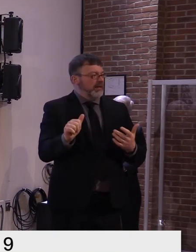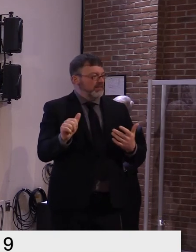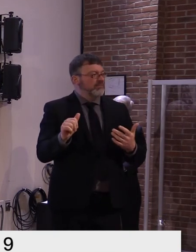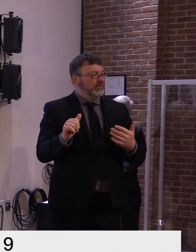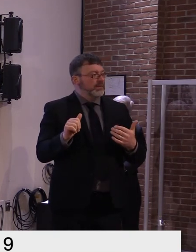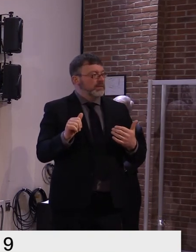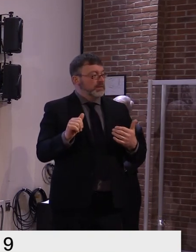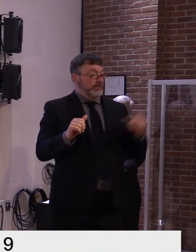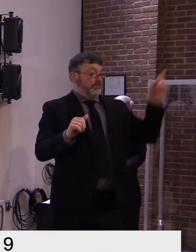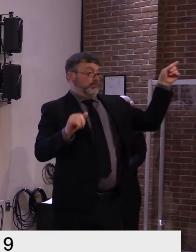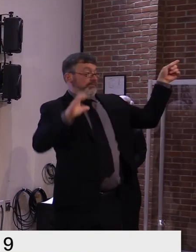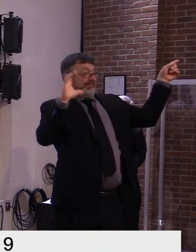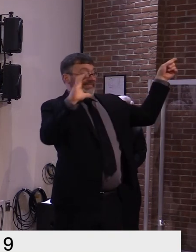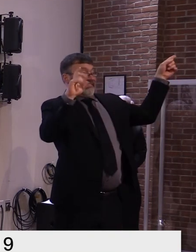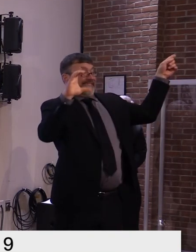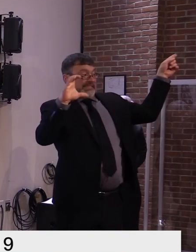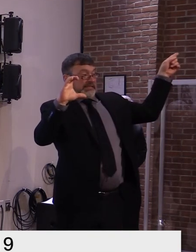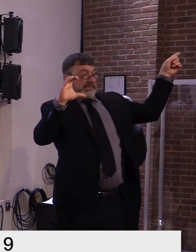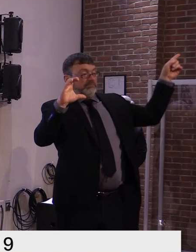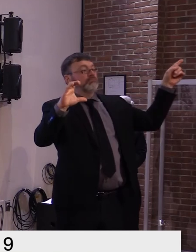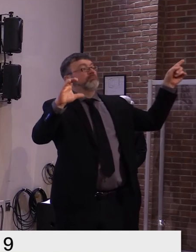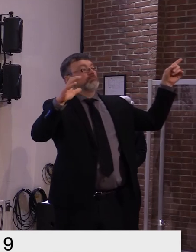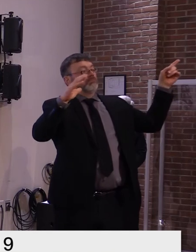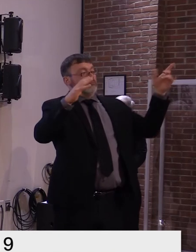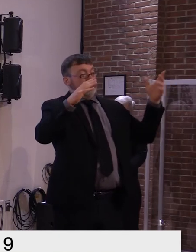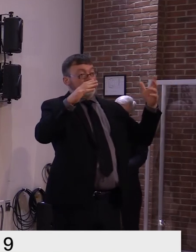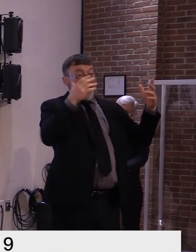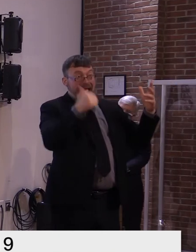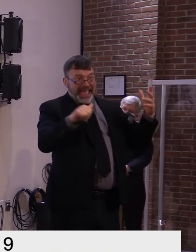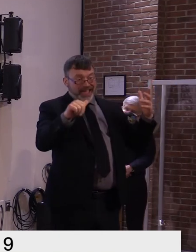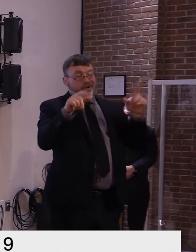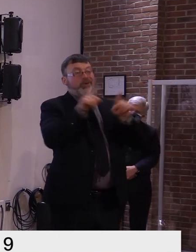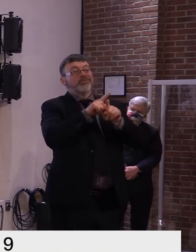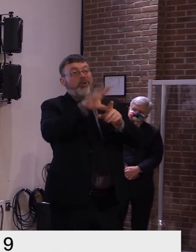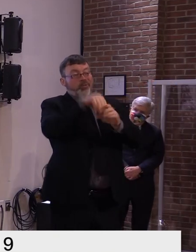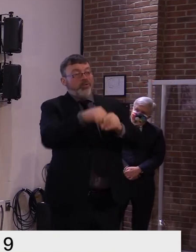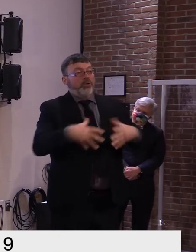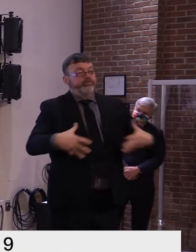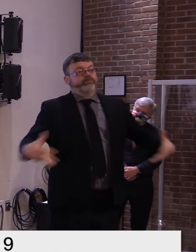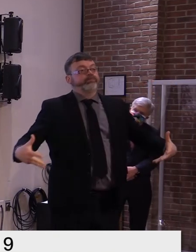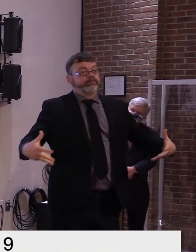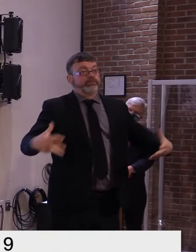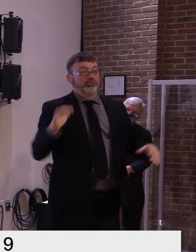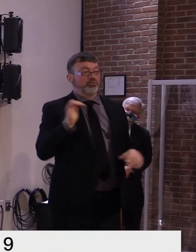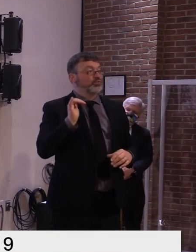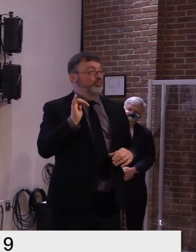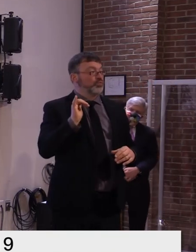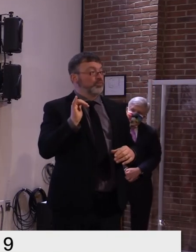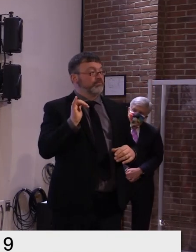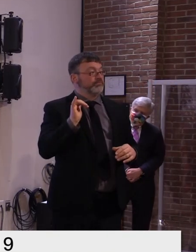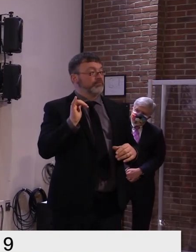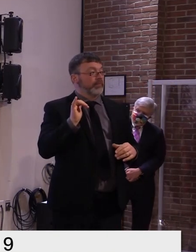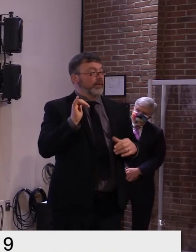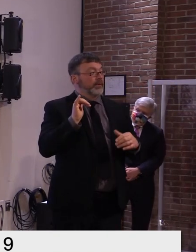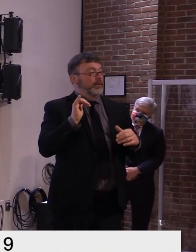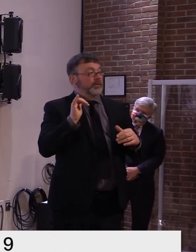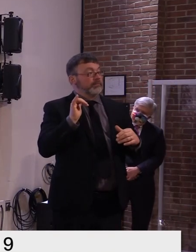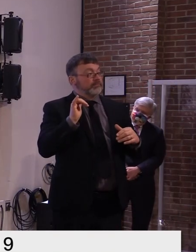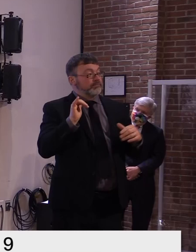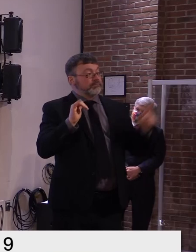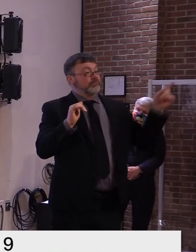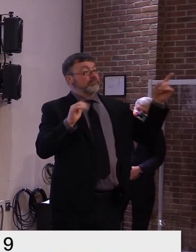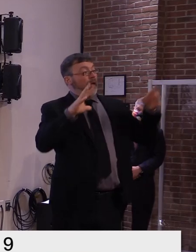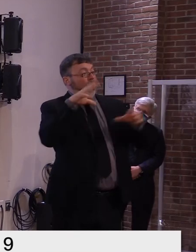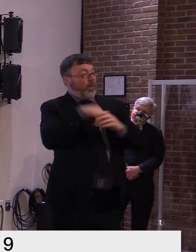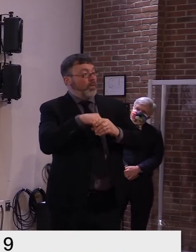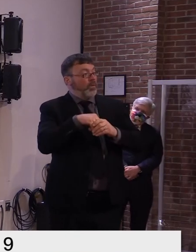especially severe obesity, sickle cell disease, which certainly belongs on the list, and they